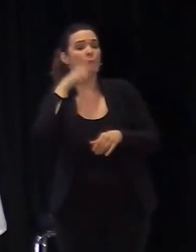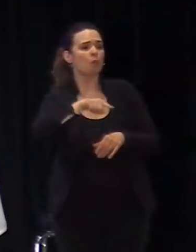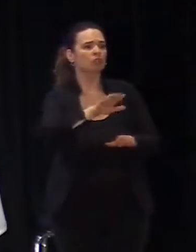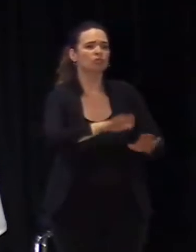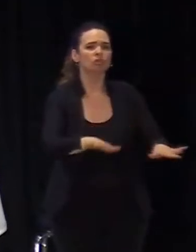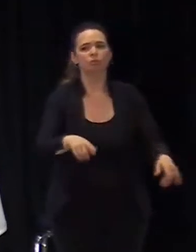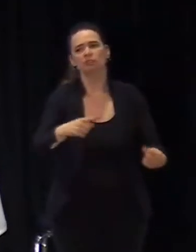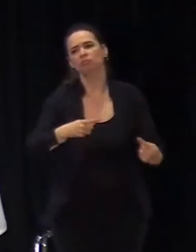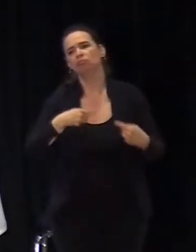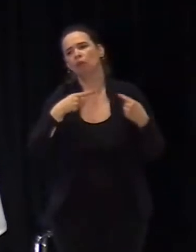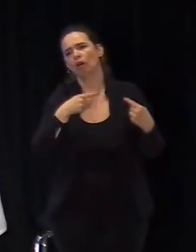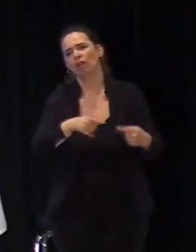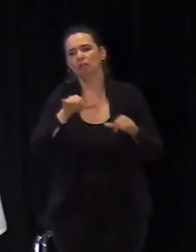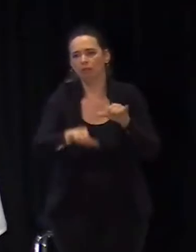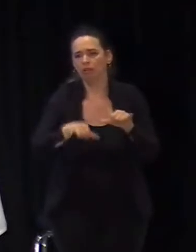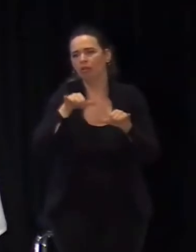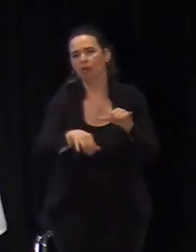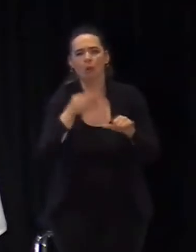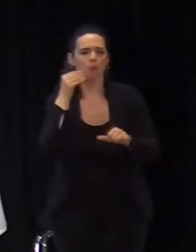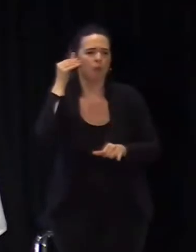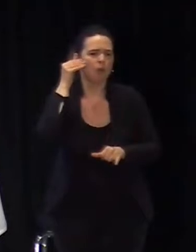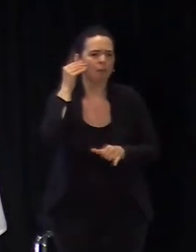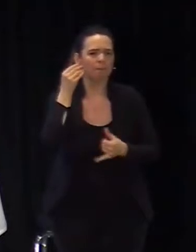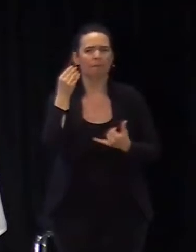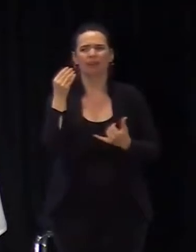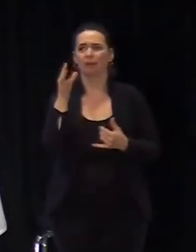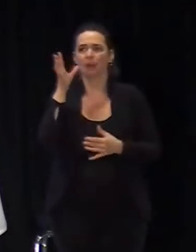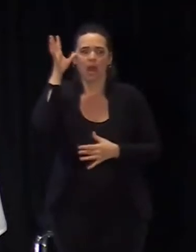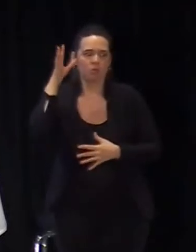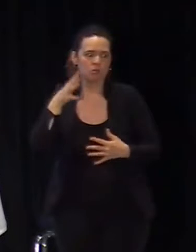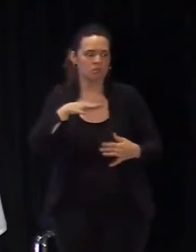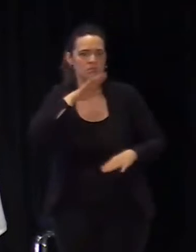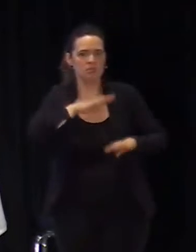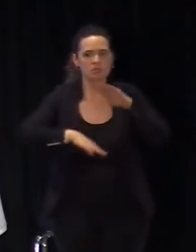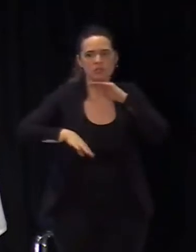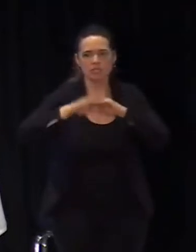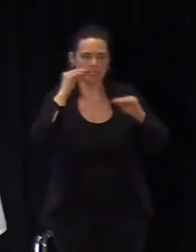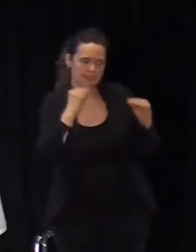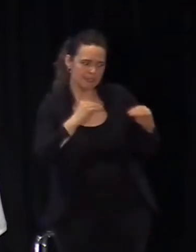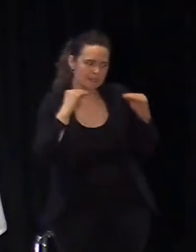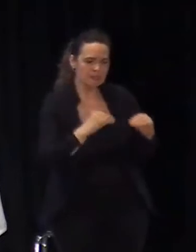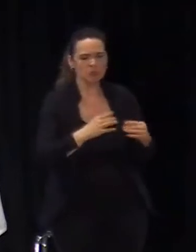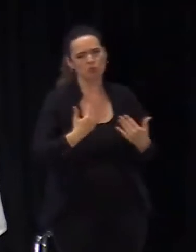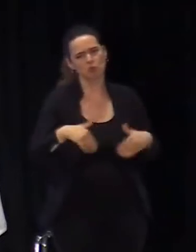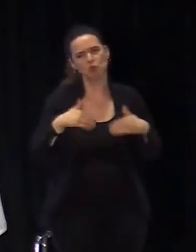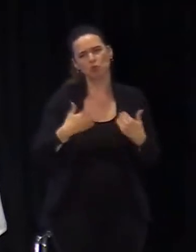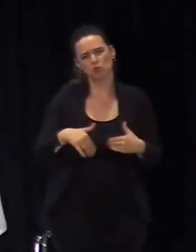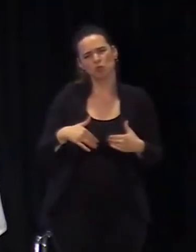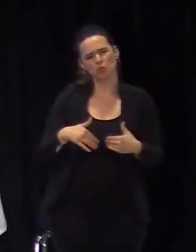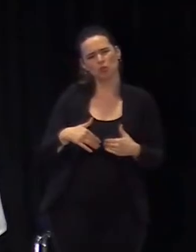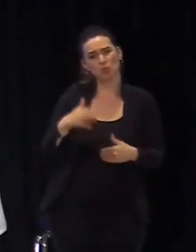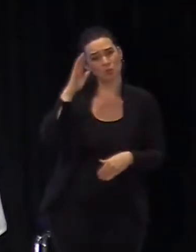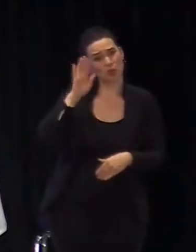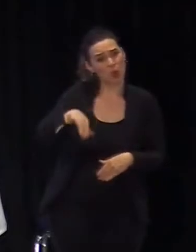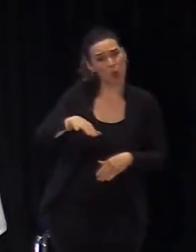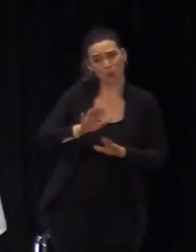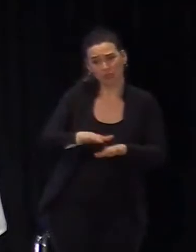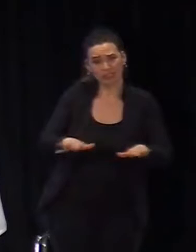for the adults as well and the parents. Why aren't we doing it? And we know they're not learning as well remotely. And that's not a mock